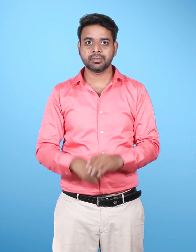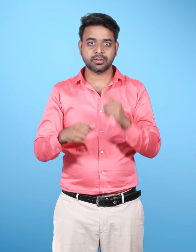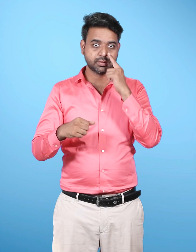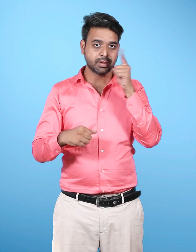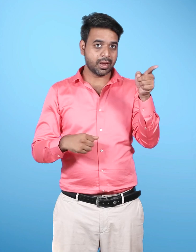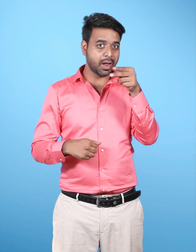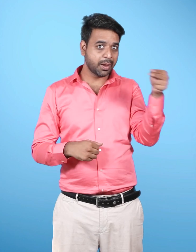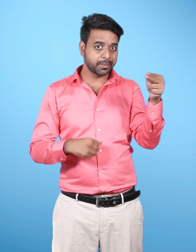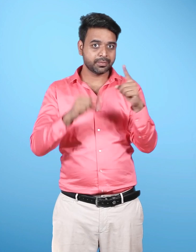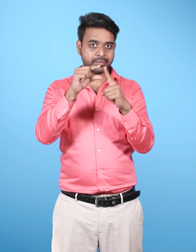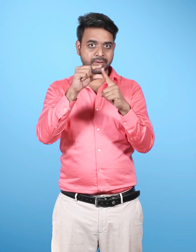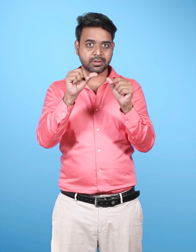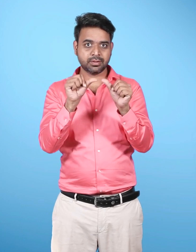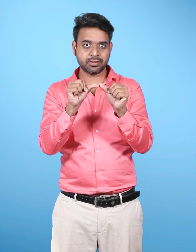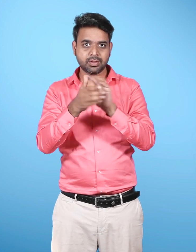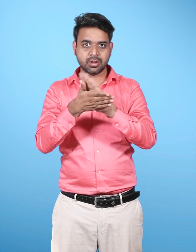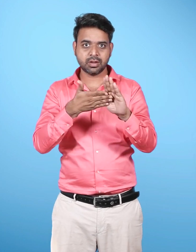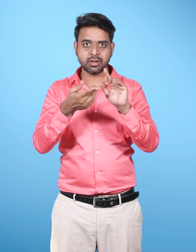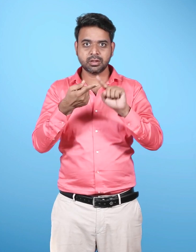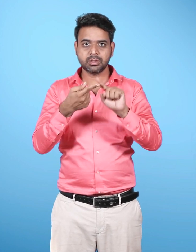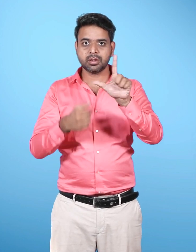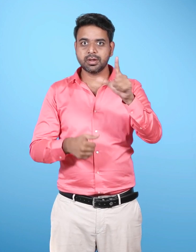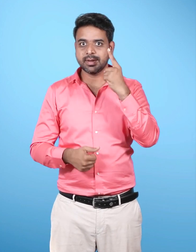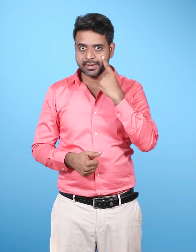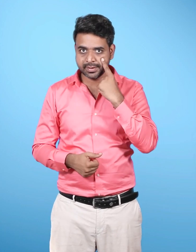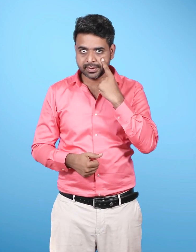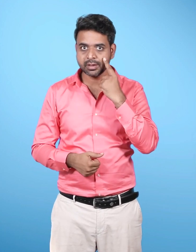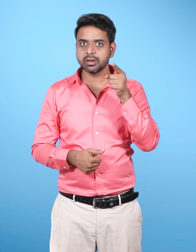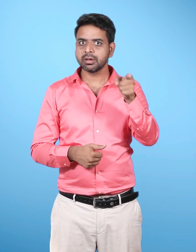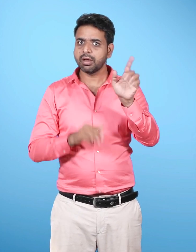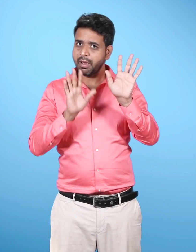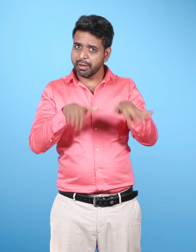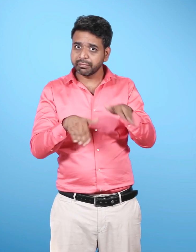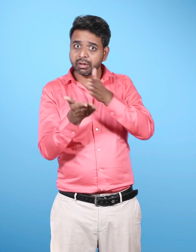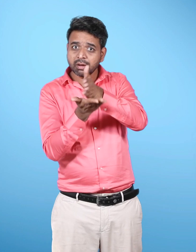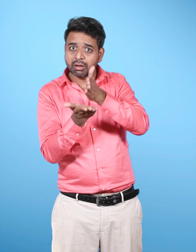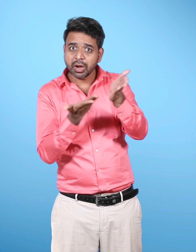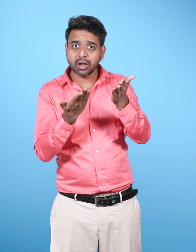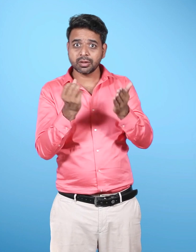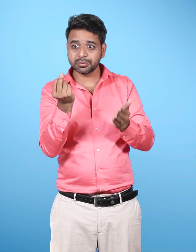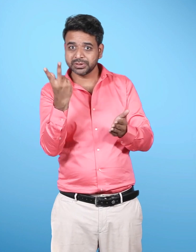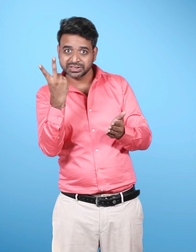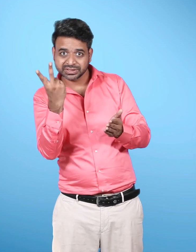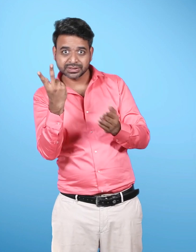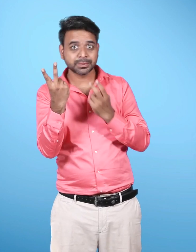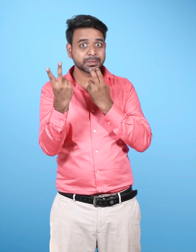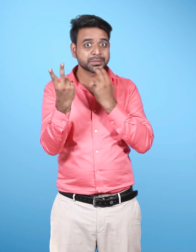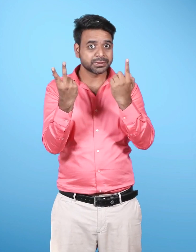Paheli has another arrangement of the cell and the bulb. Will the torch bulb glow in the following